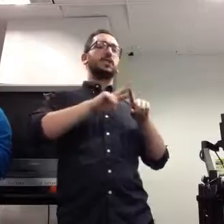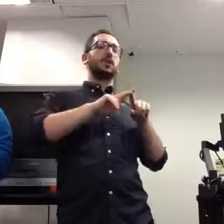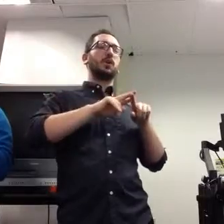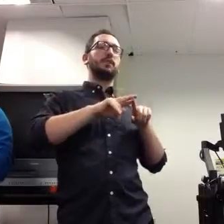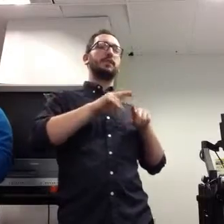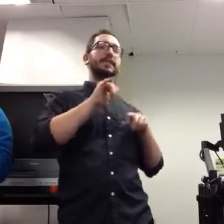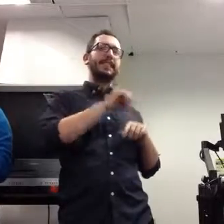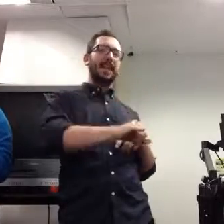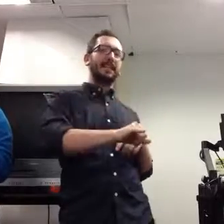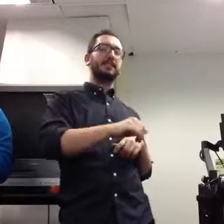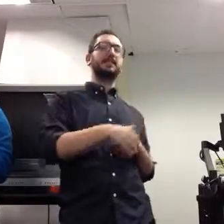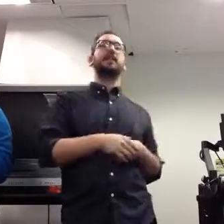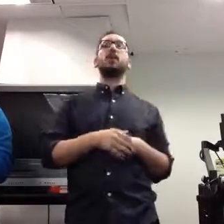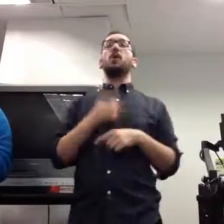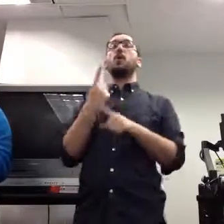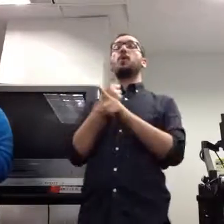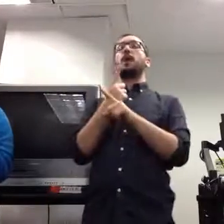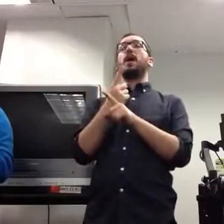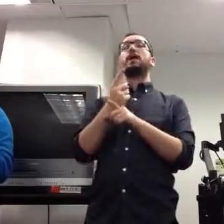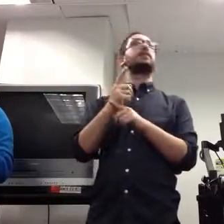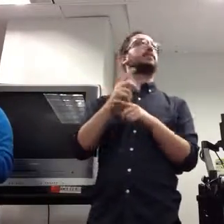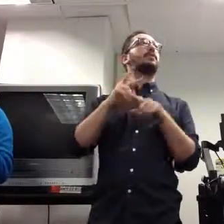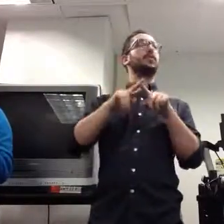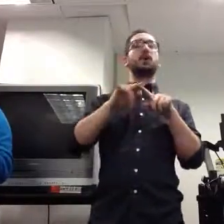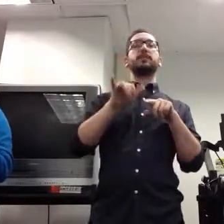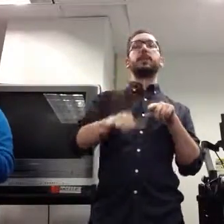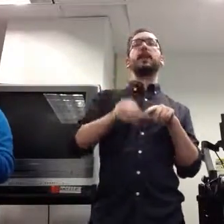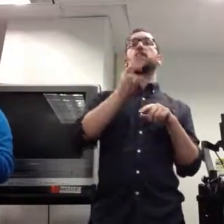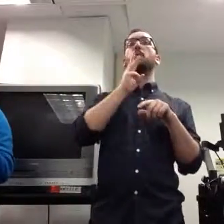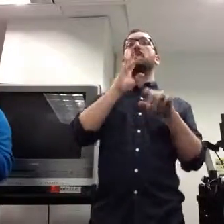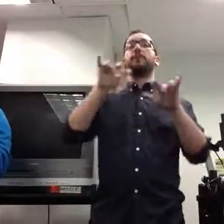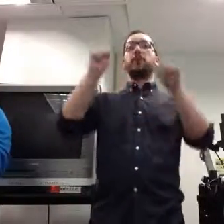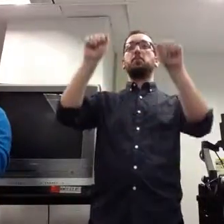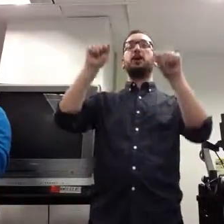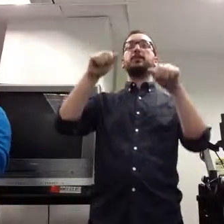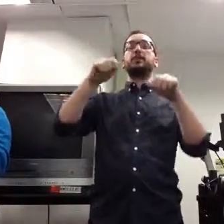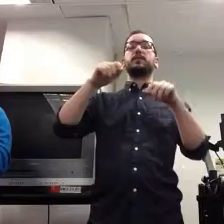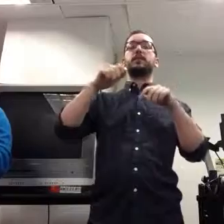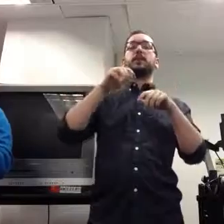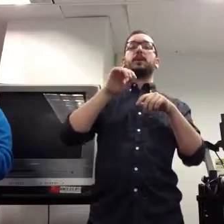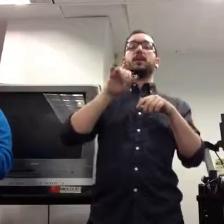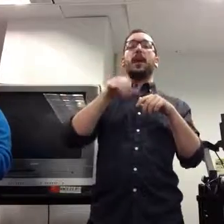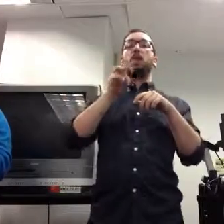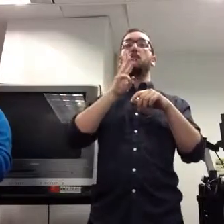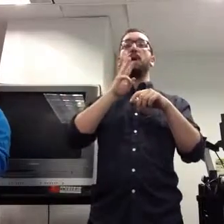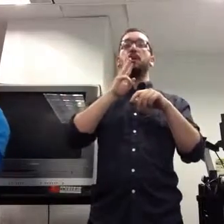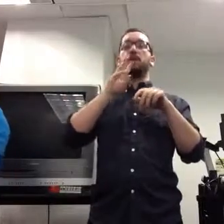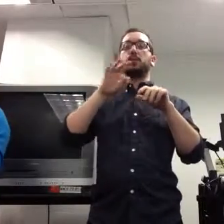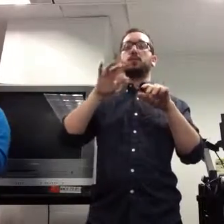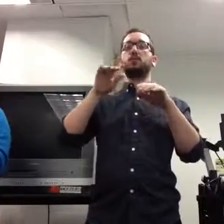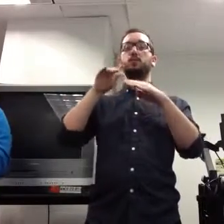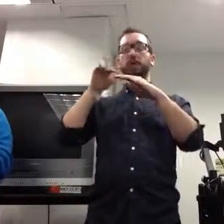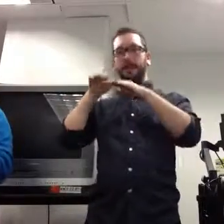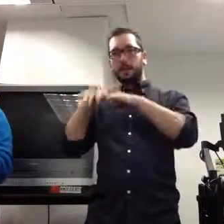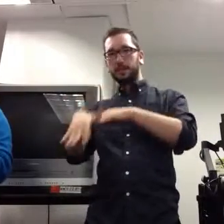Salt stays, the evaporation, water rises to the top, runs down the side. You can collect that fresh water. Now, evaporation, this is the